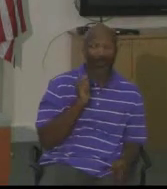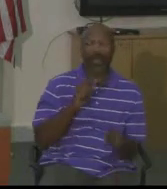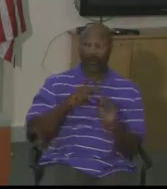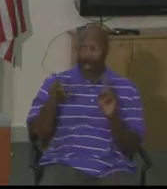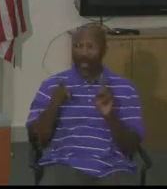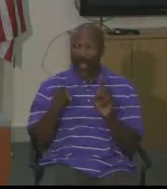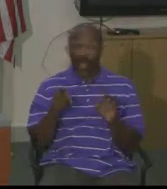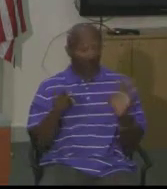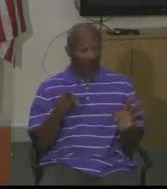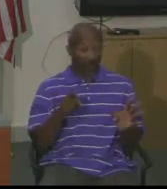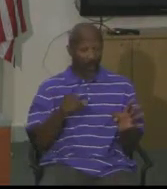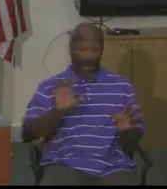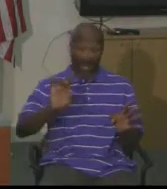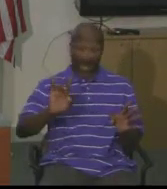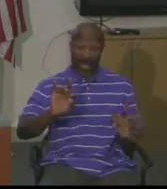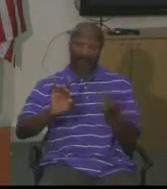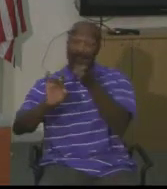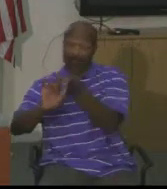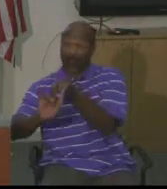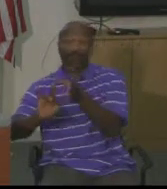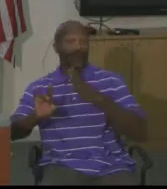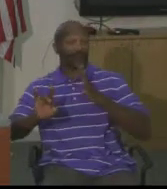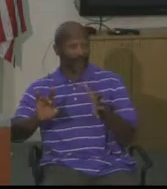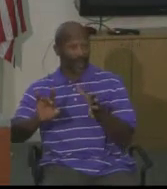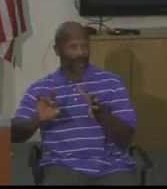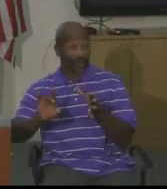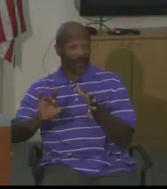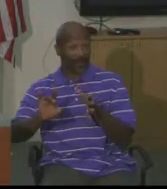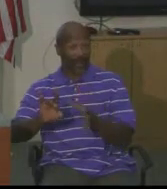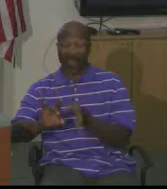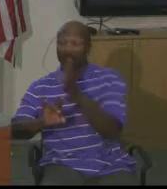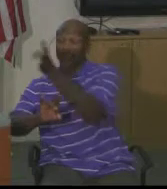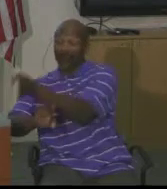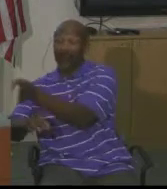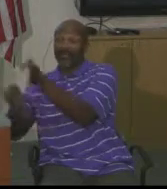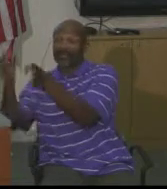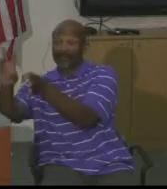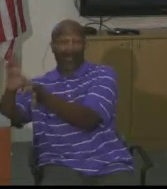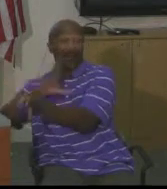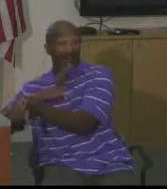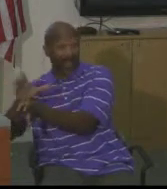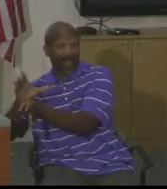But I can always put a smaller one in a bigger slot. So a